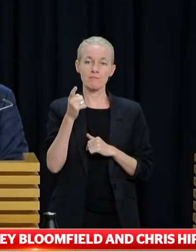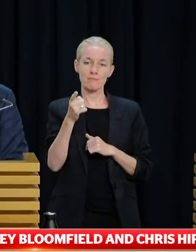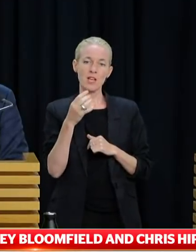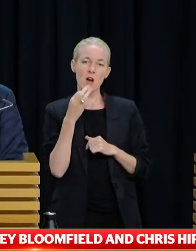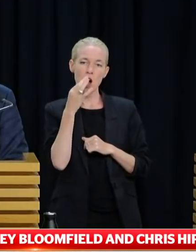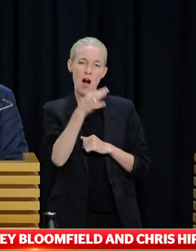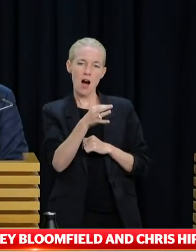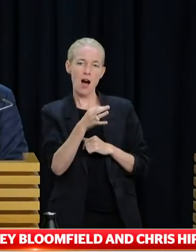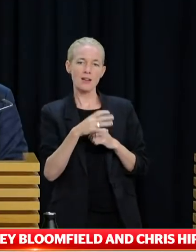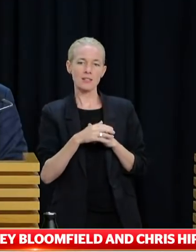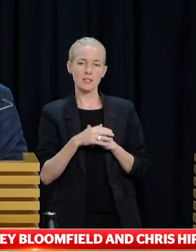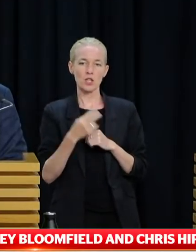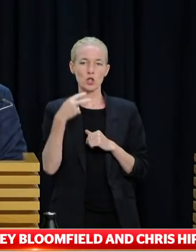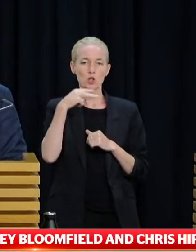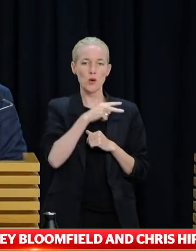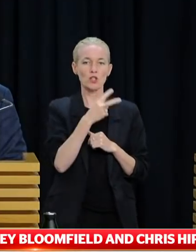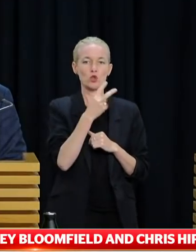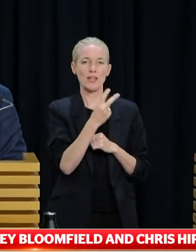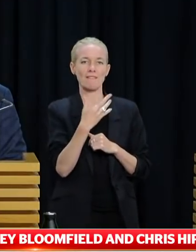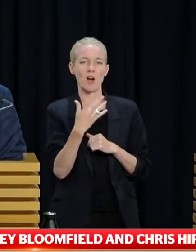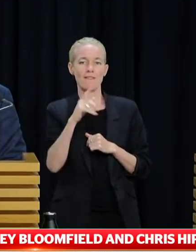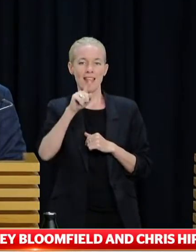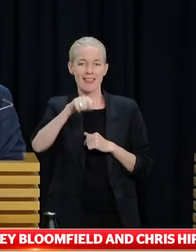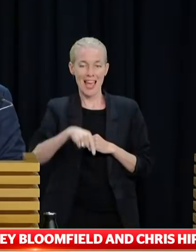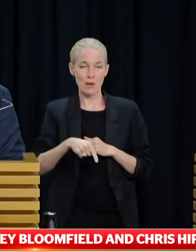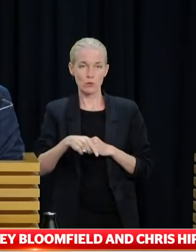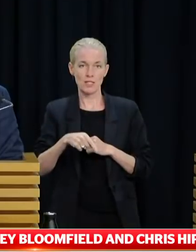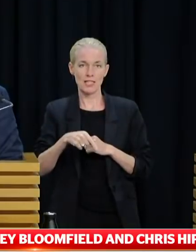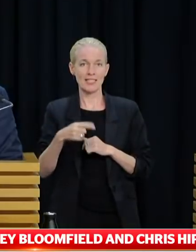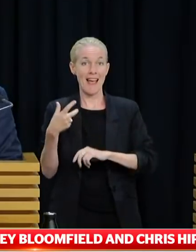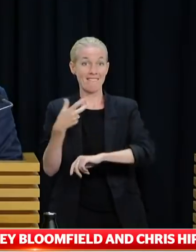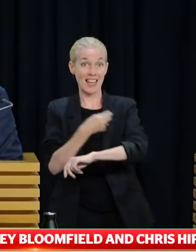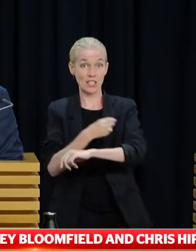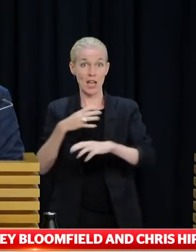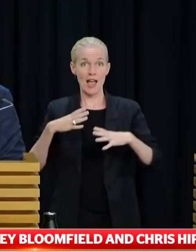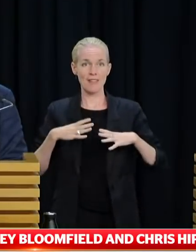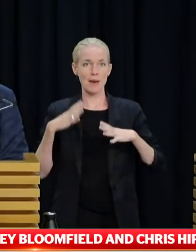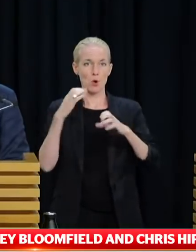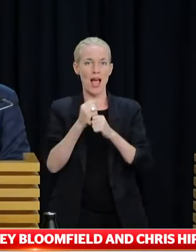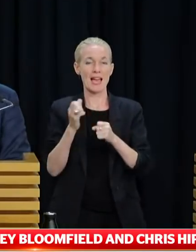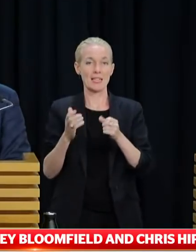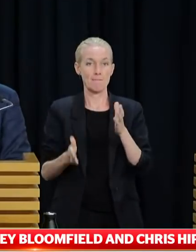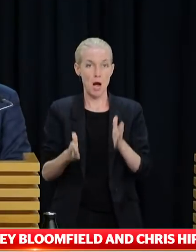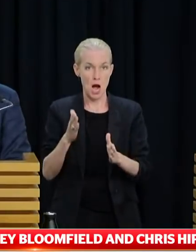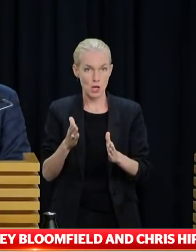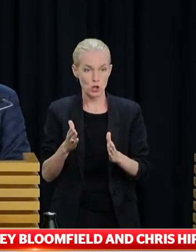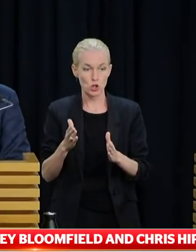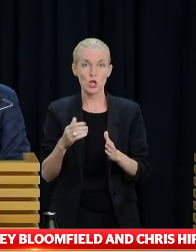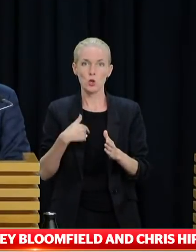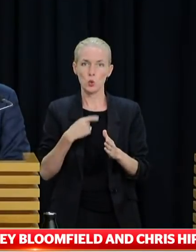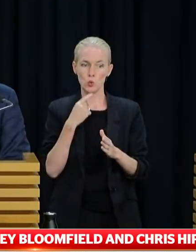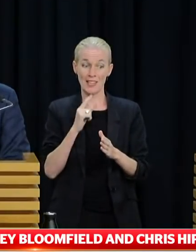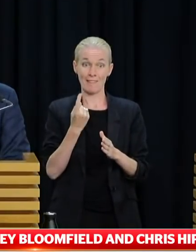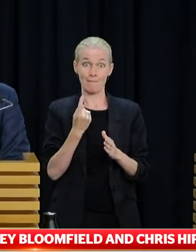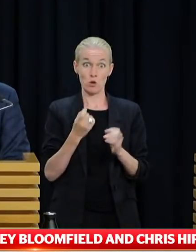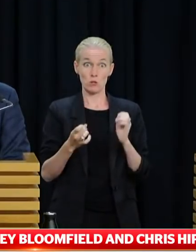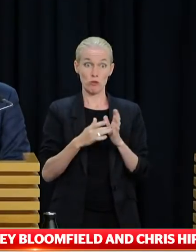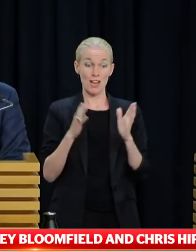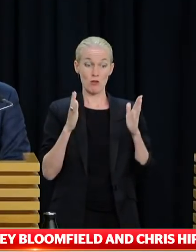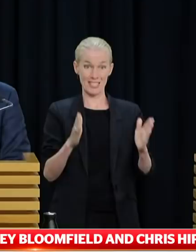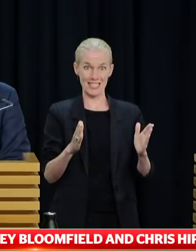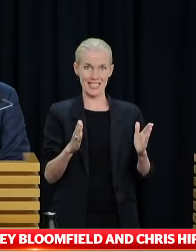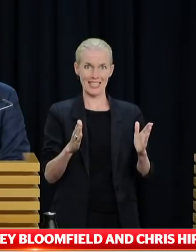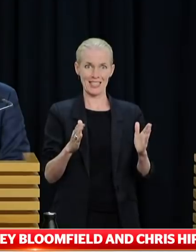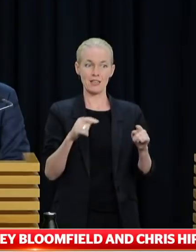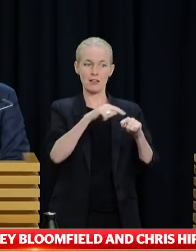the next category of people to be vaccinated after border workers and their household contacts? And will the sort of program